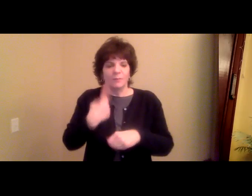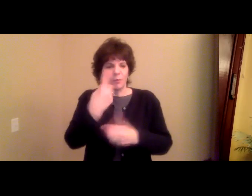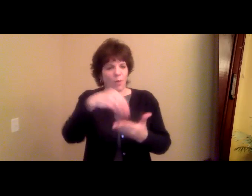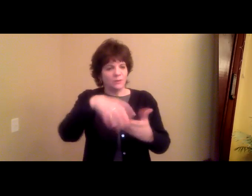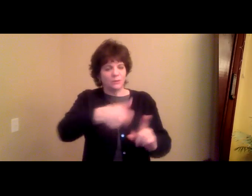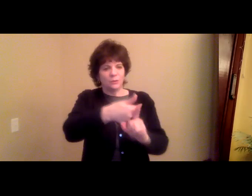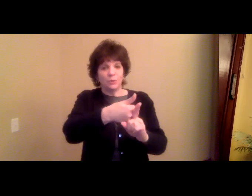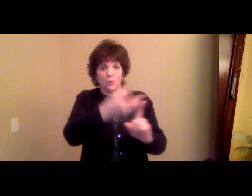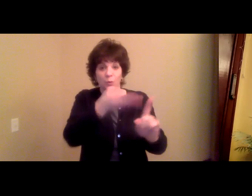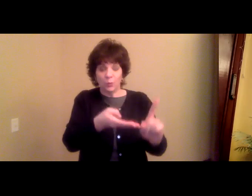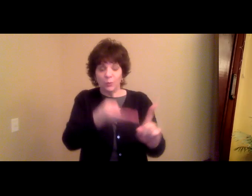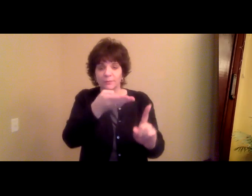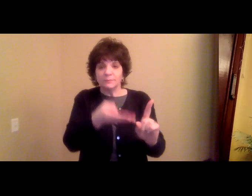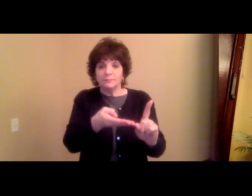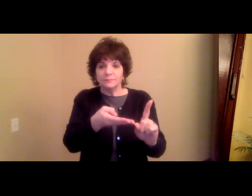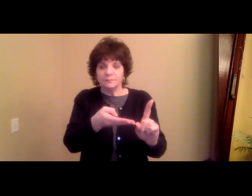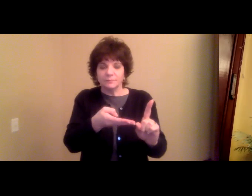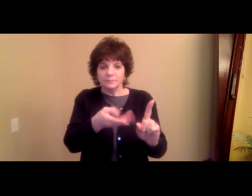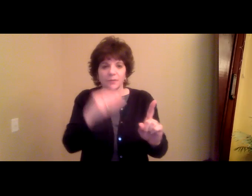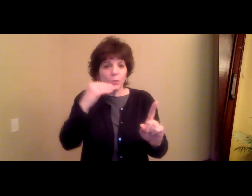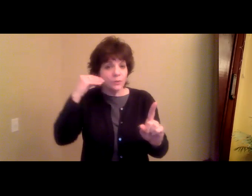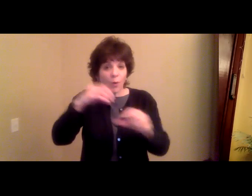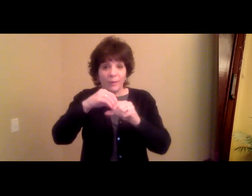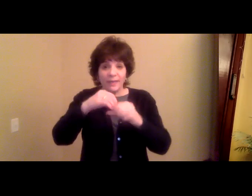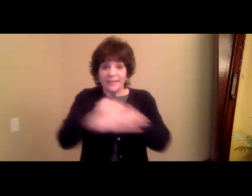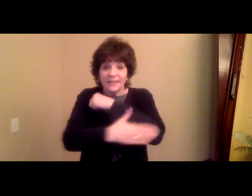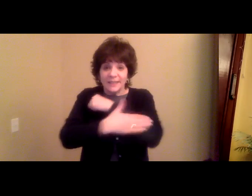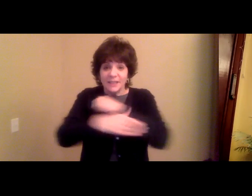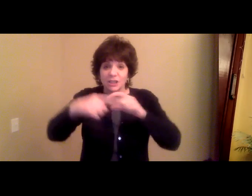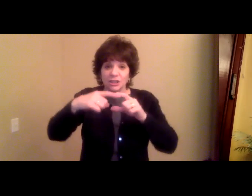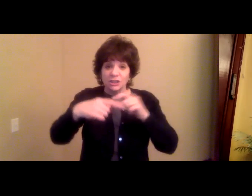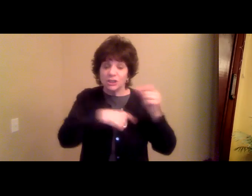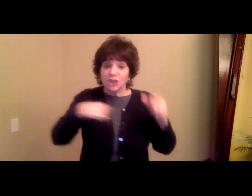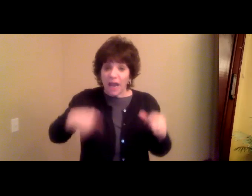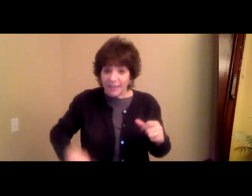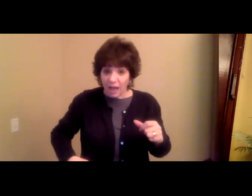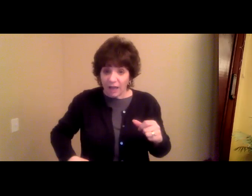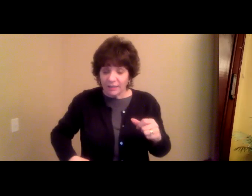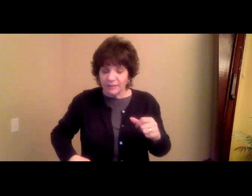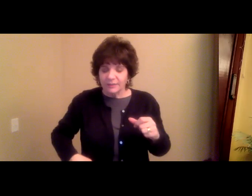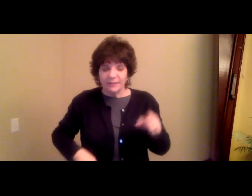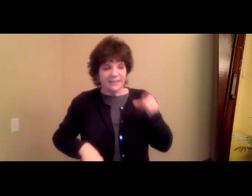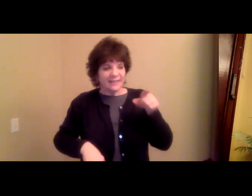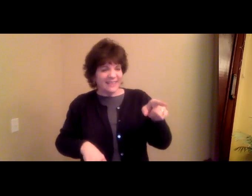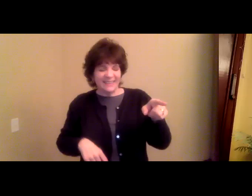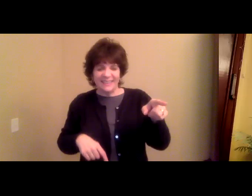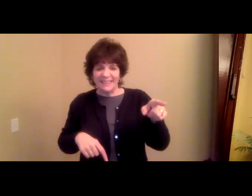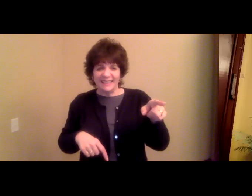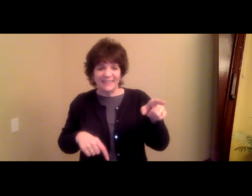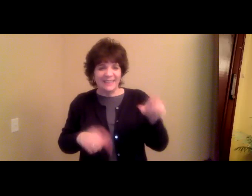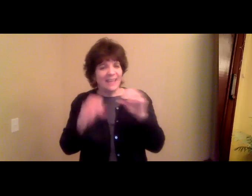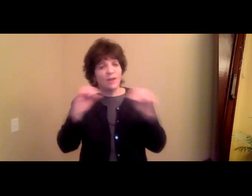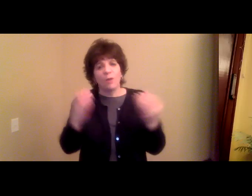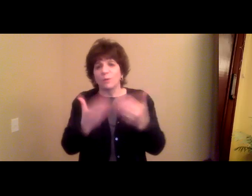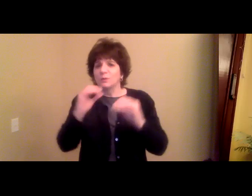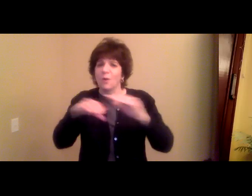was actually back home in China when this happened, and he really had little access